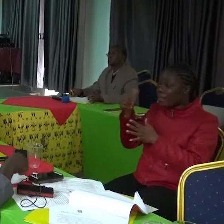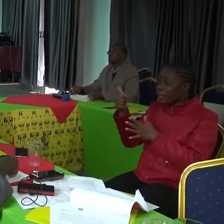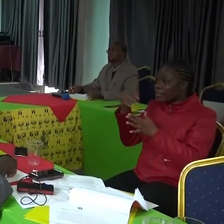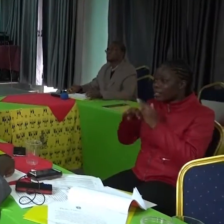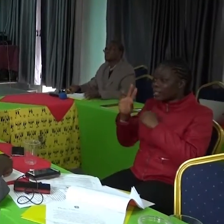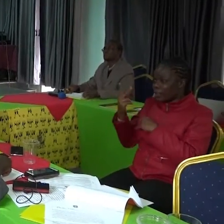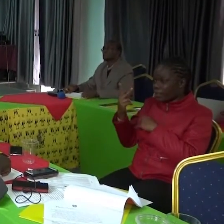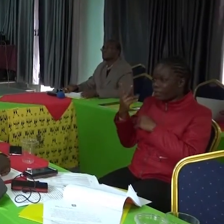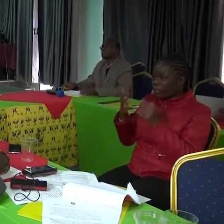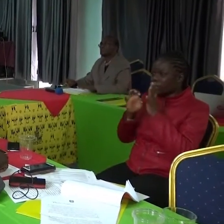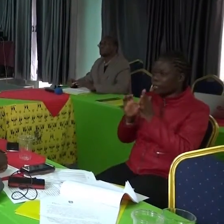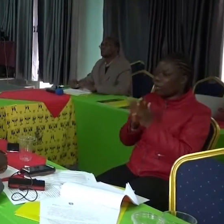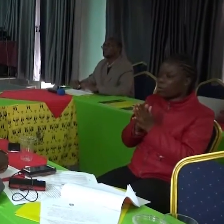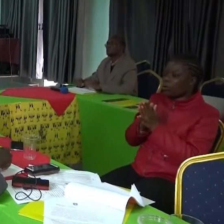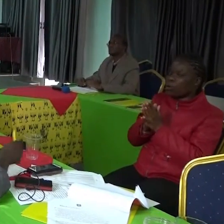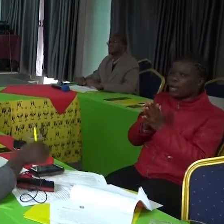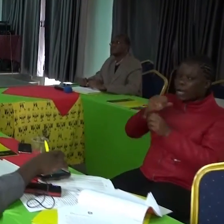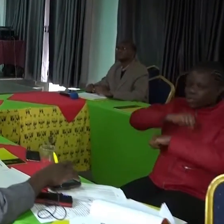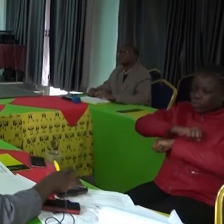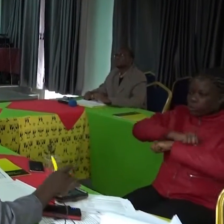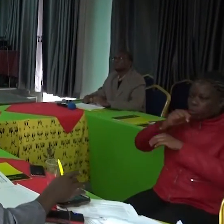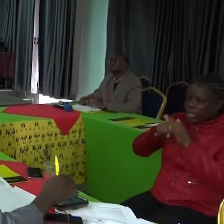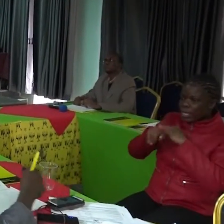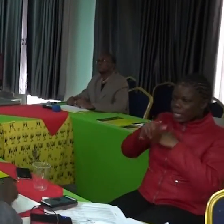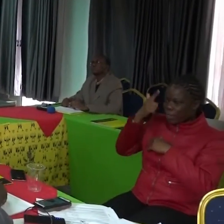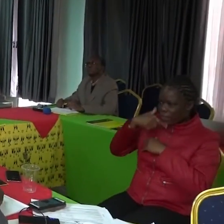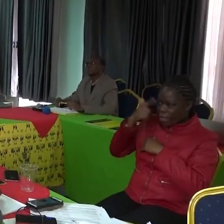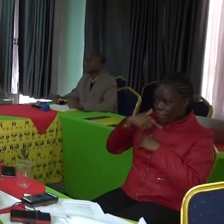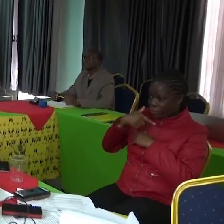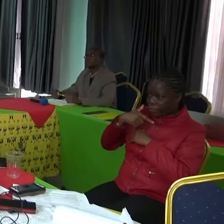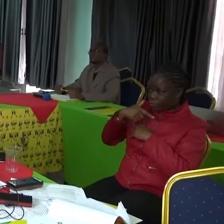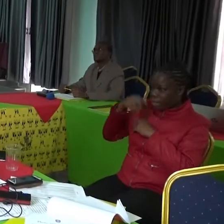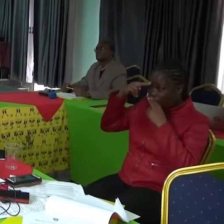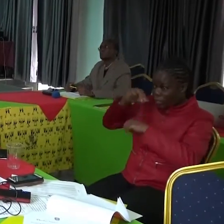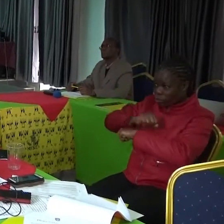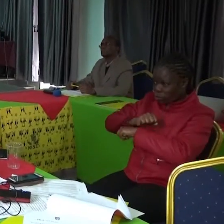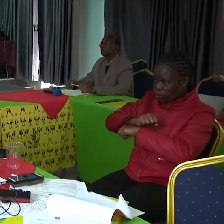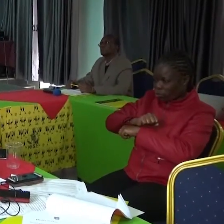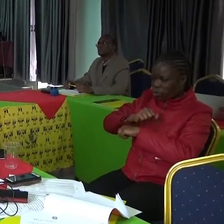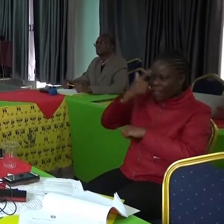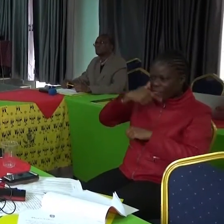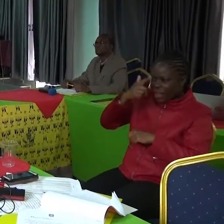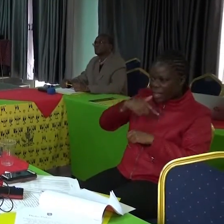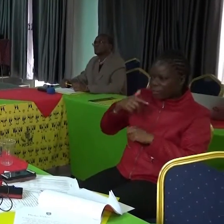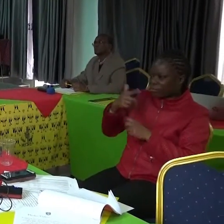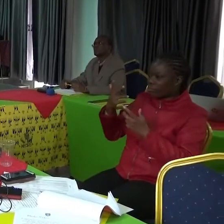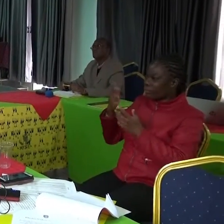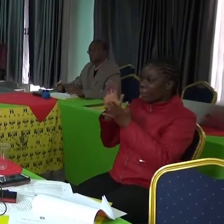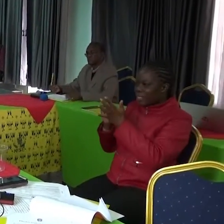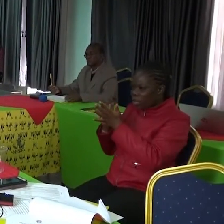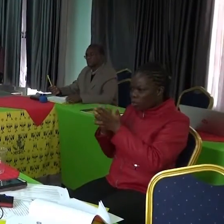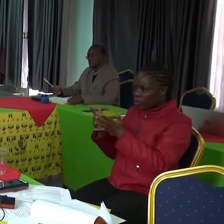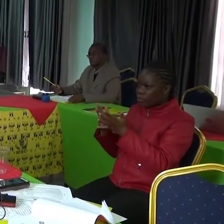in Kisumu, and another school in Machakos, and the actual people. And